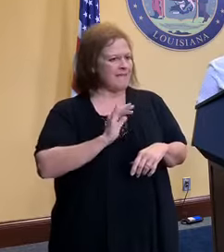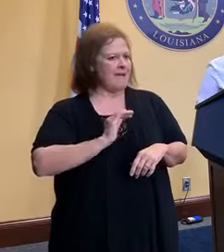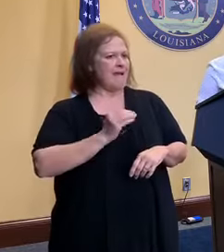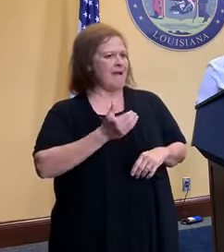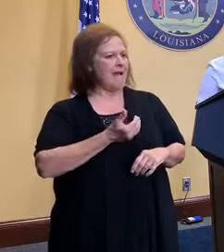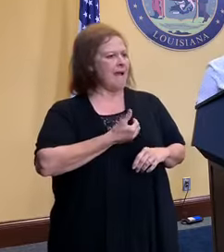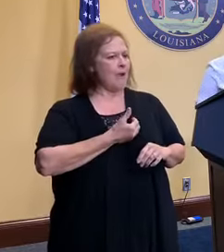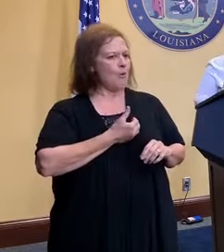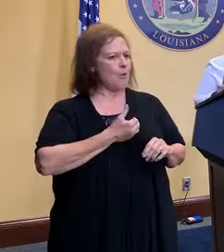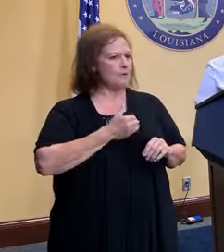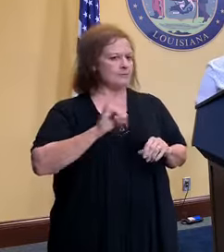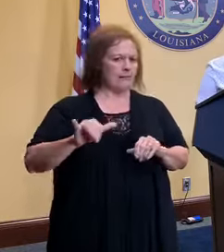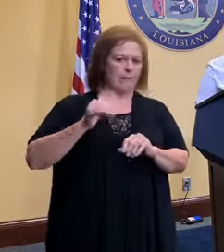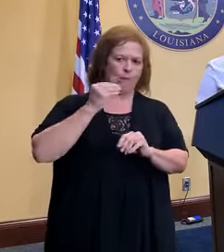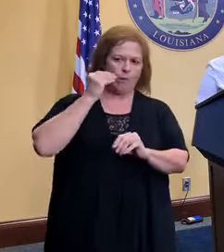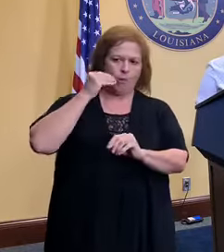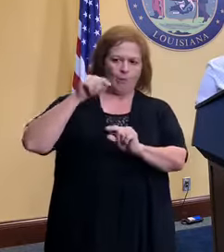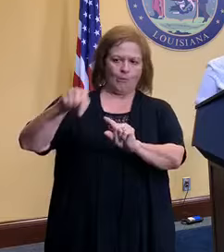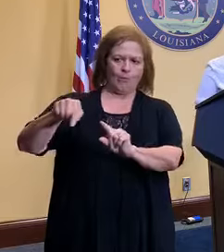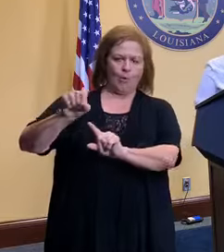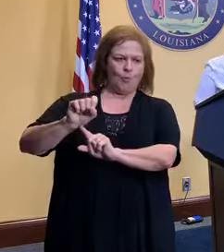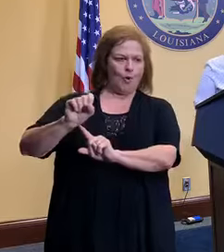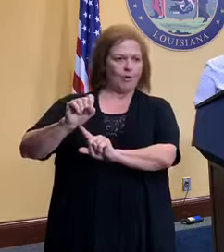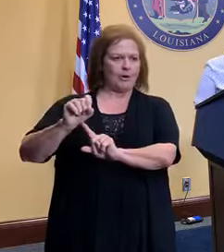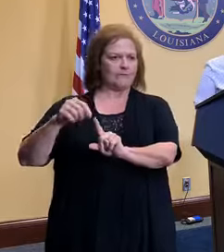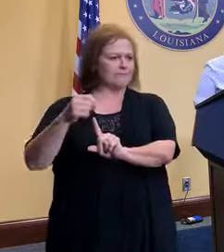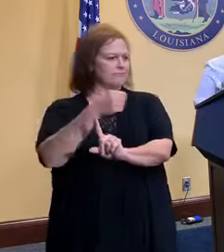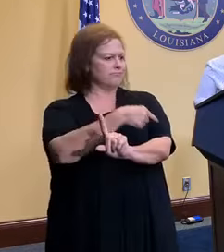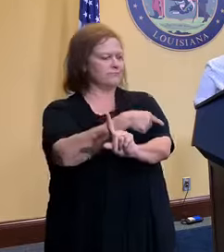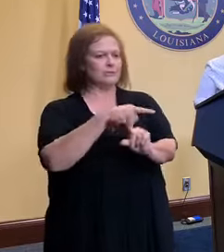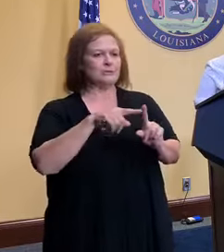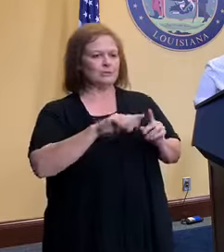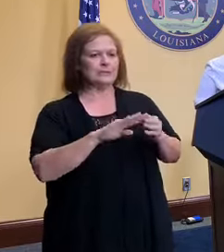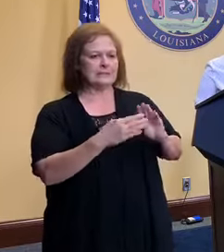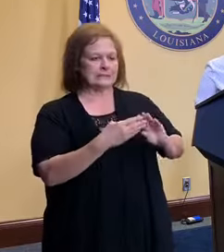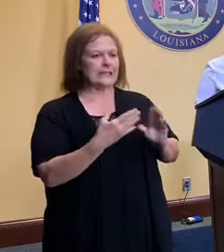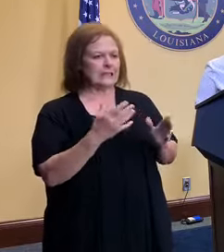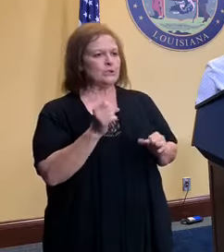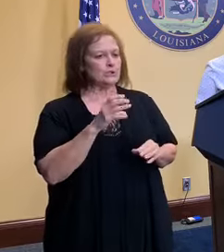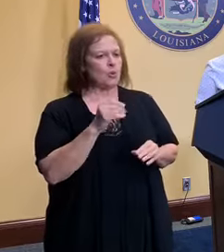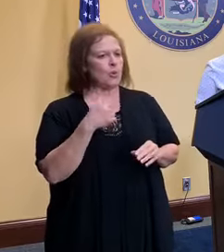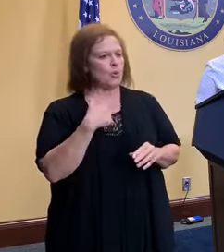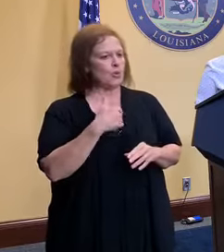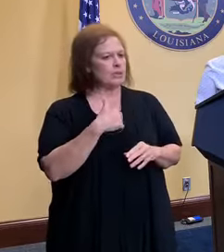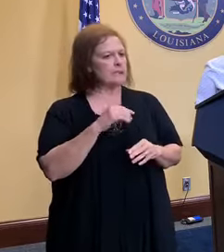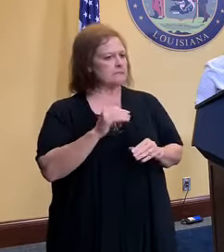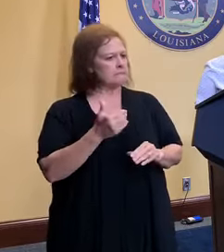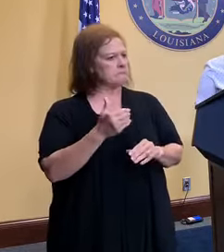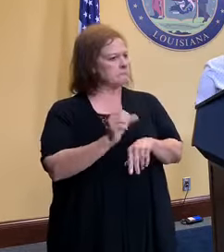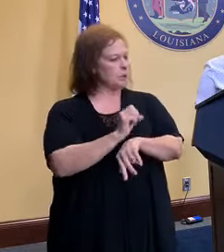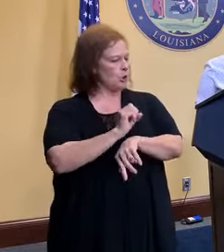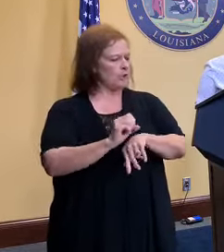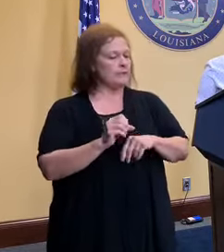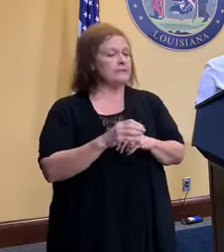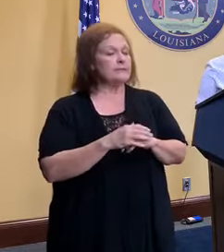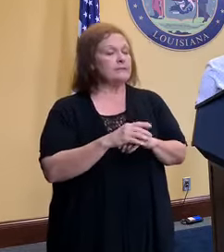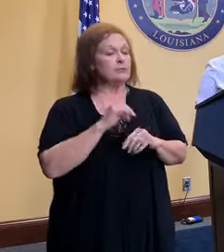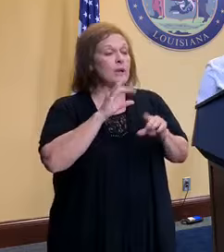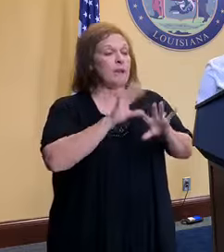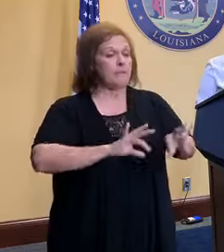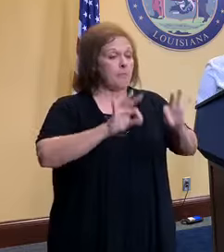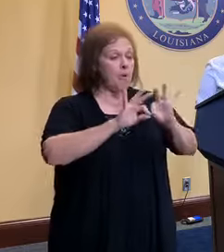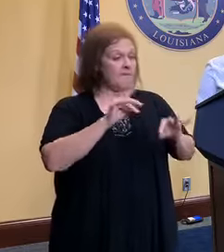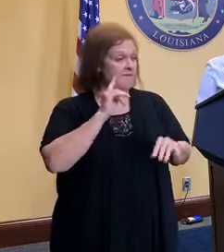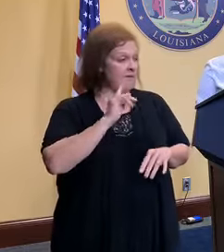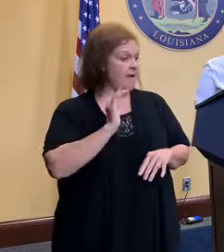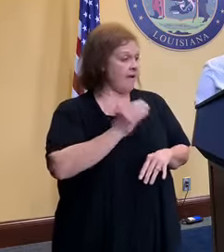environment. Some of these practices we will keep pretty much intact. It was a priority for my